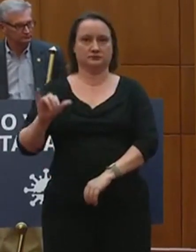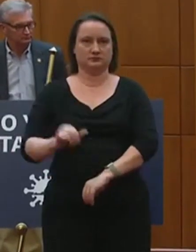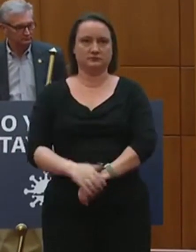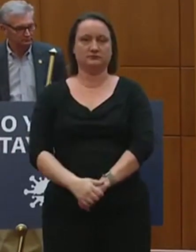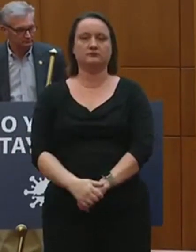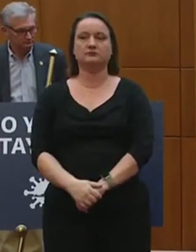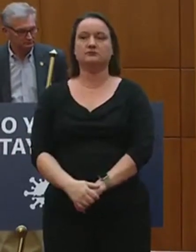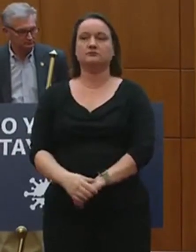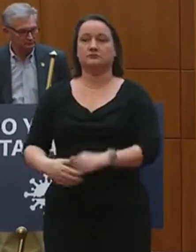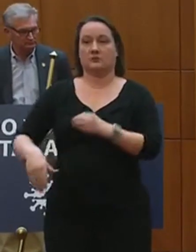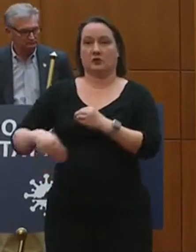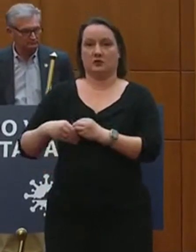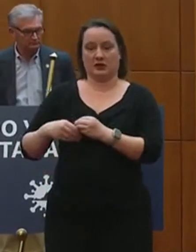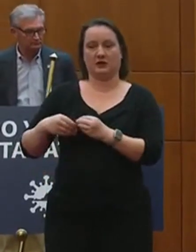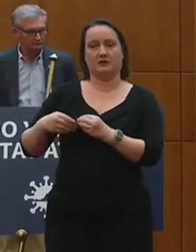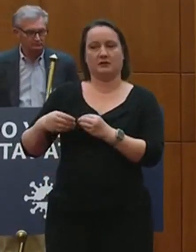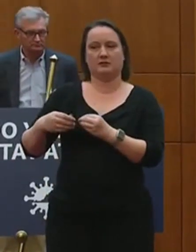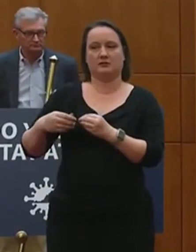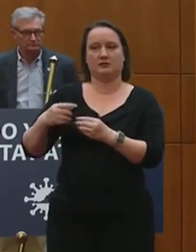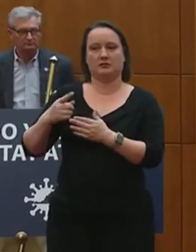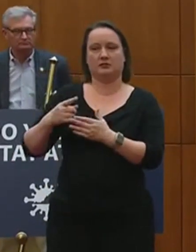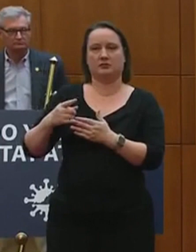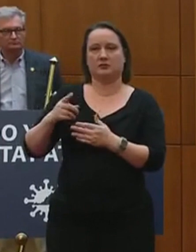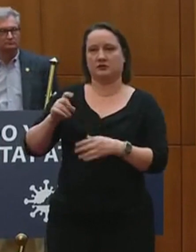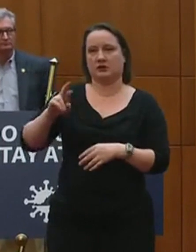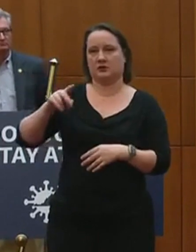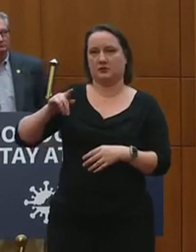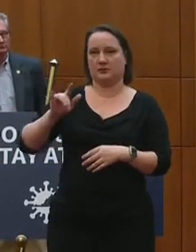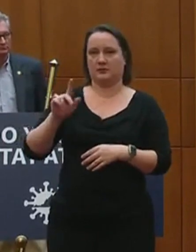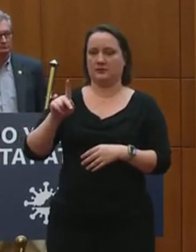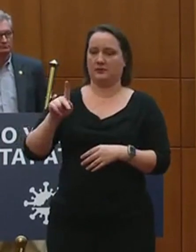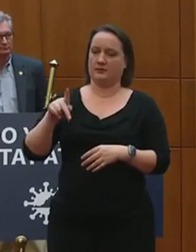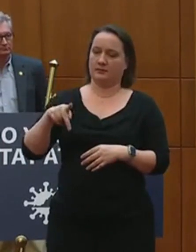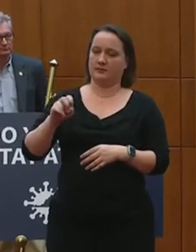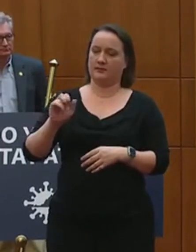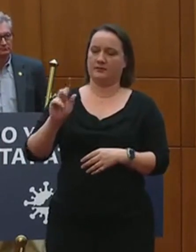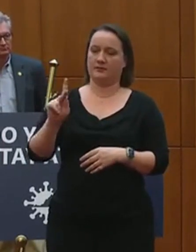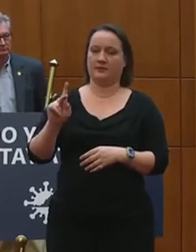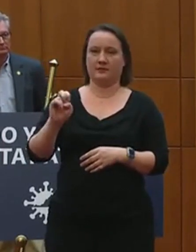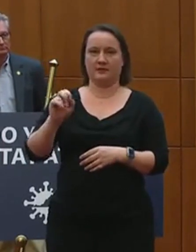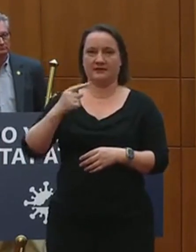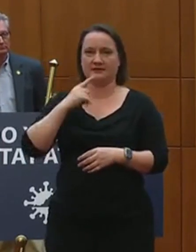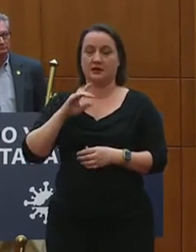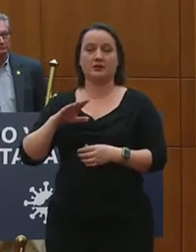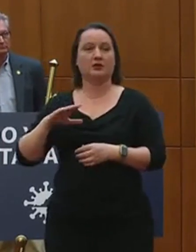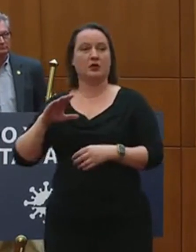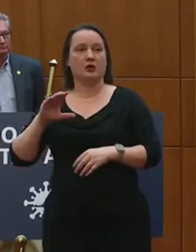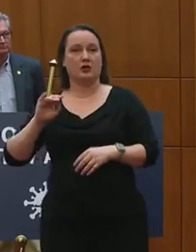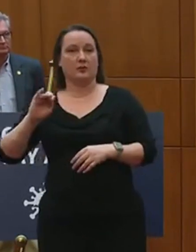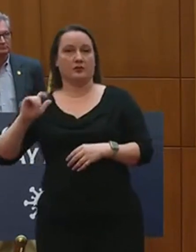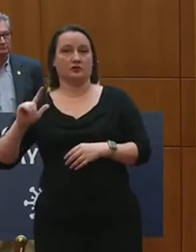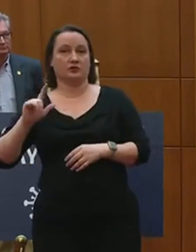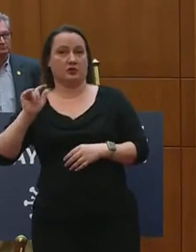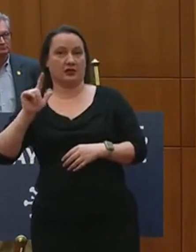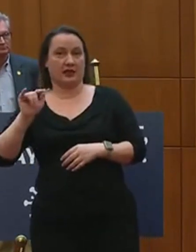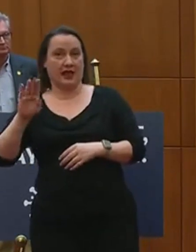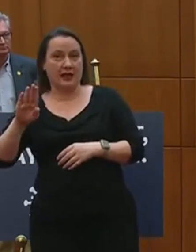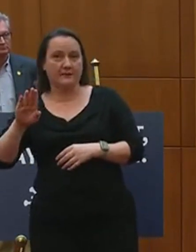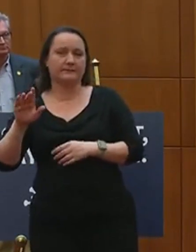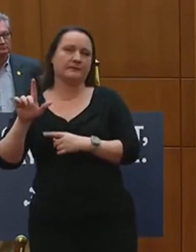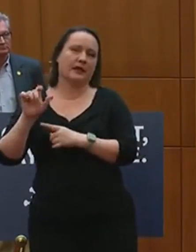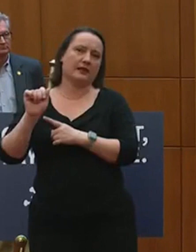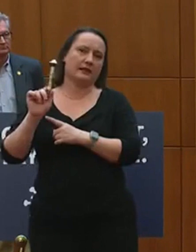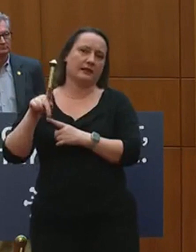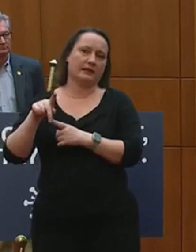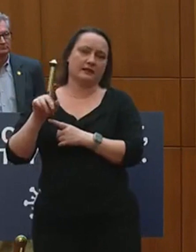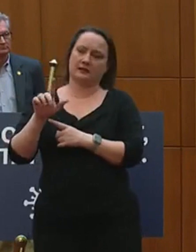Just to add on what Dr. Peak has said, the commercial labs, LabCorp and Quest, are generally in the 4